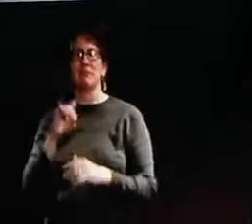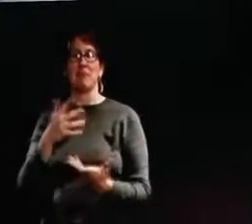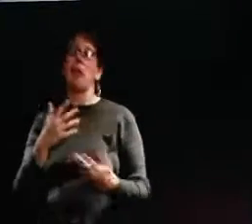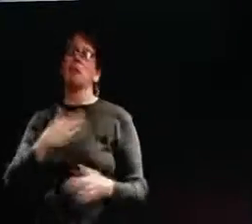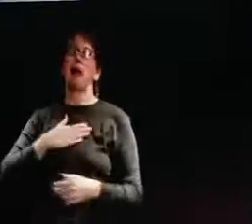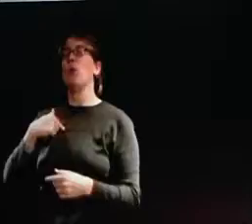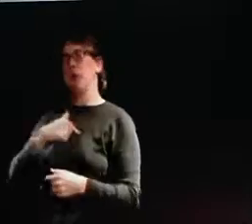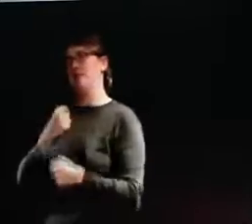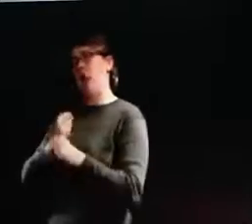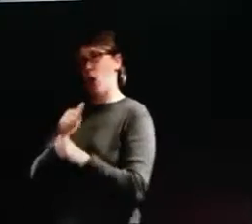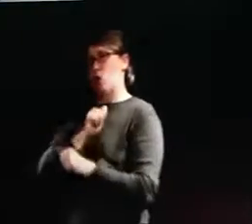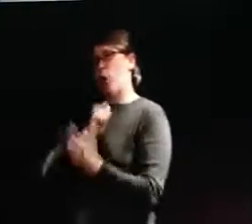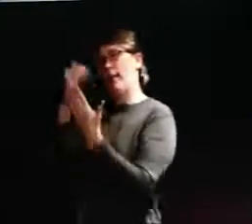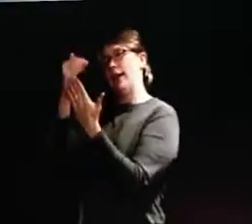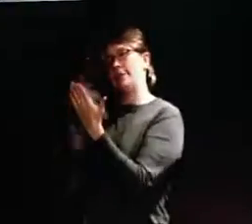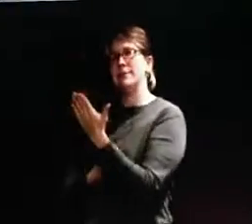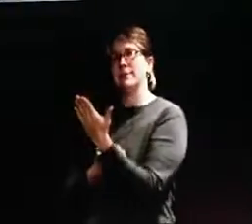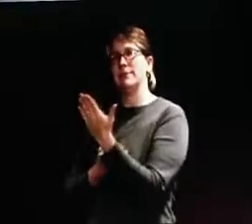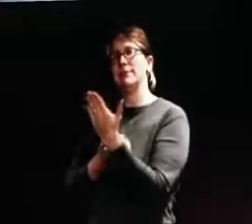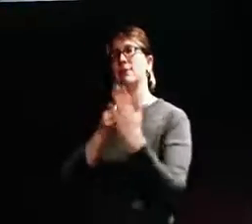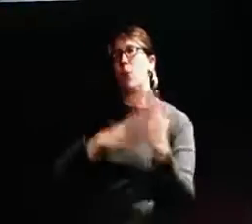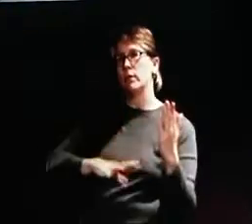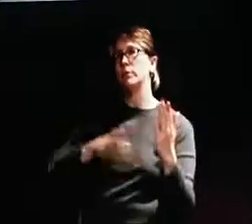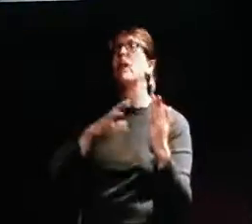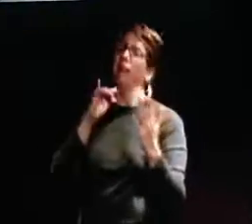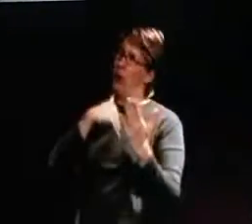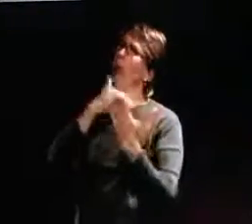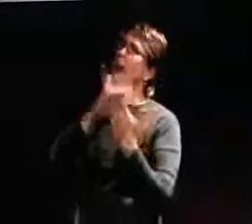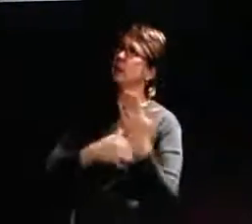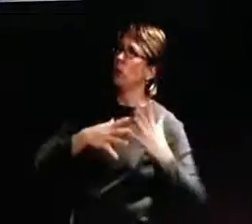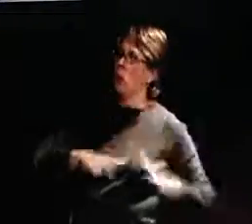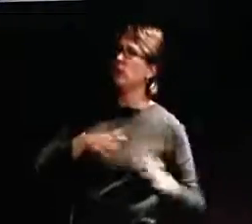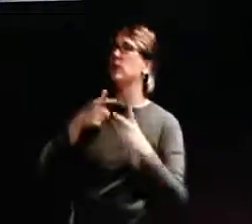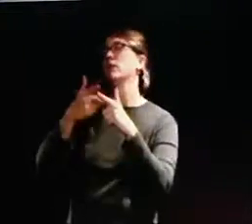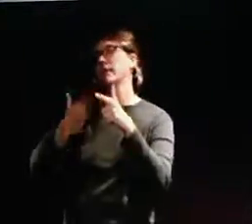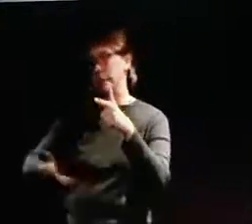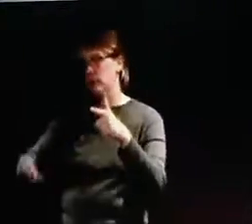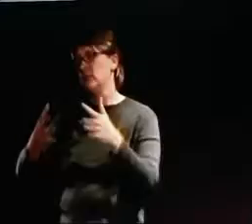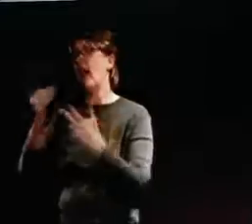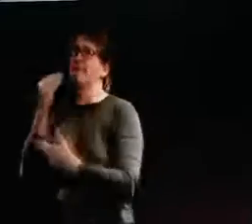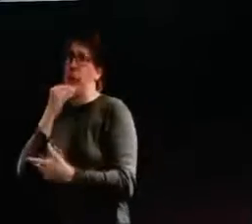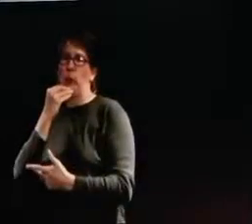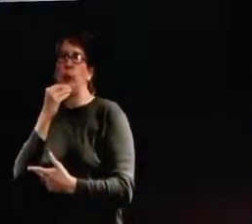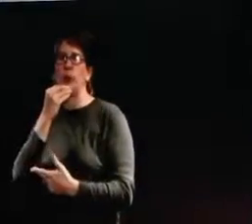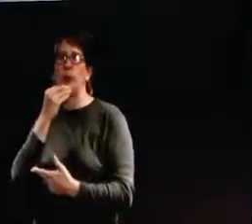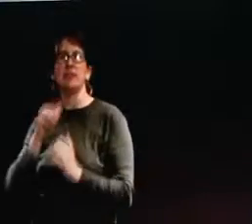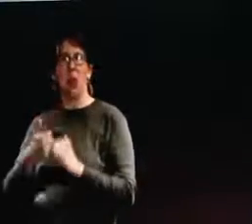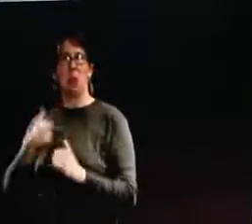outfitter, and if you've never canoed before, that's one of the best options. They have everything. They bring it out to